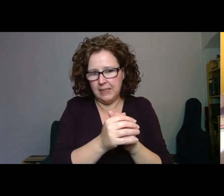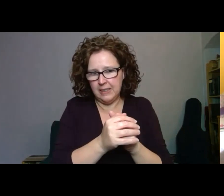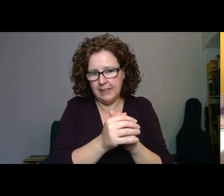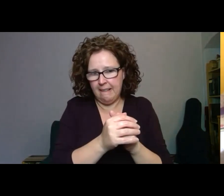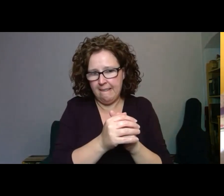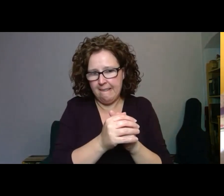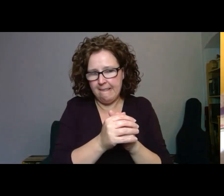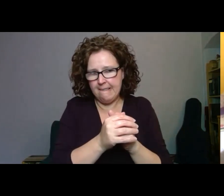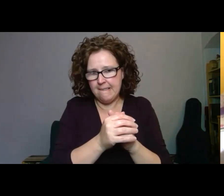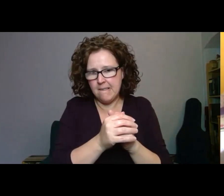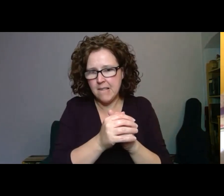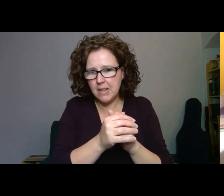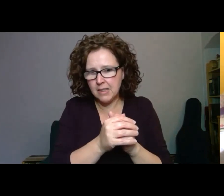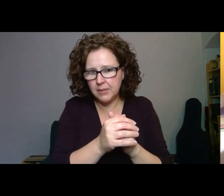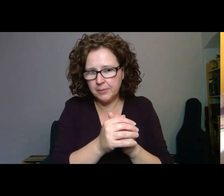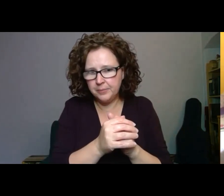It's like